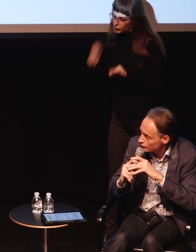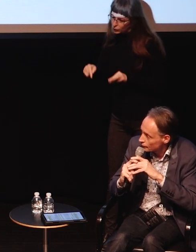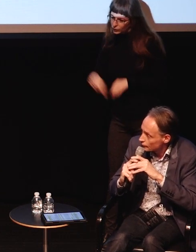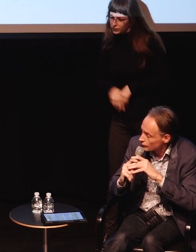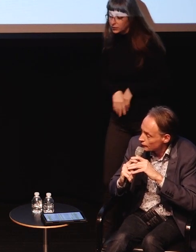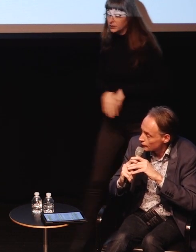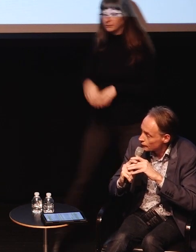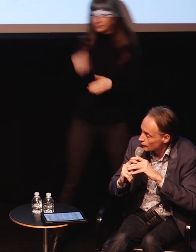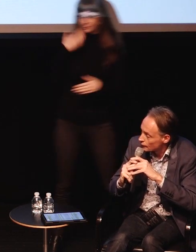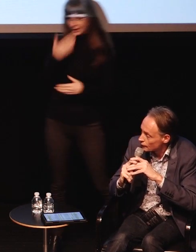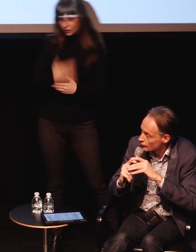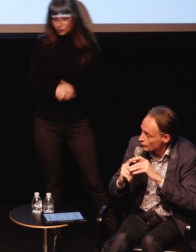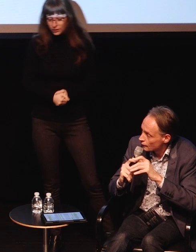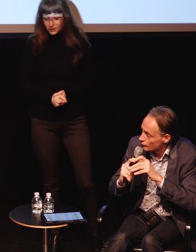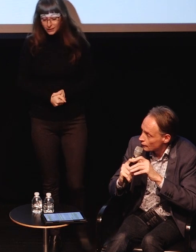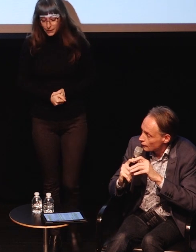Thank you.